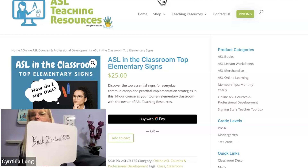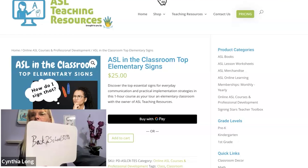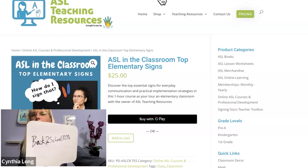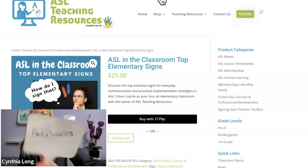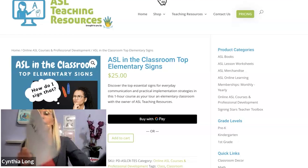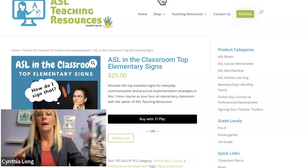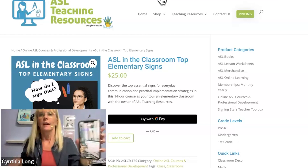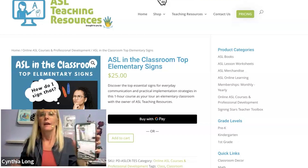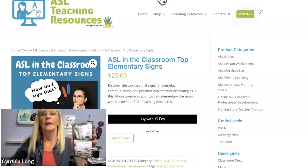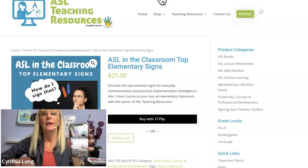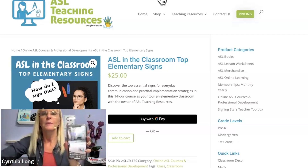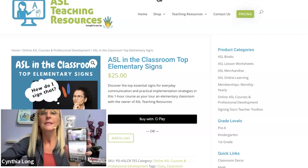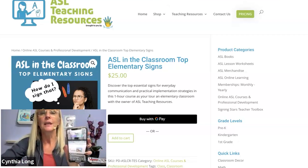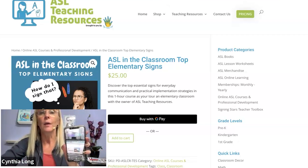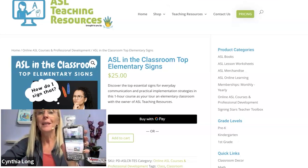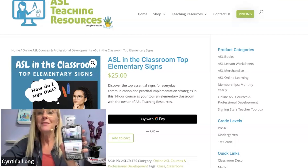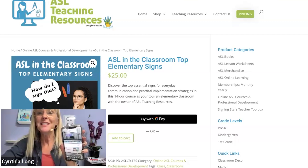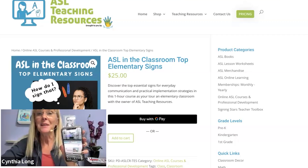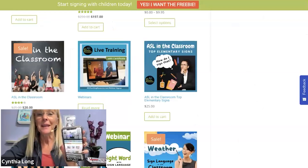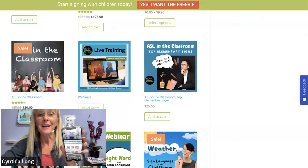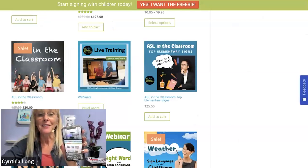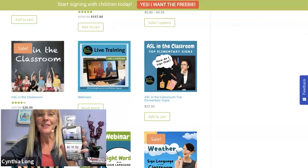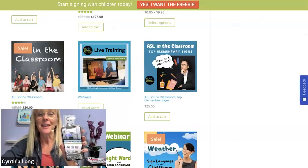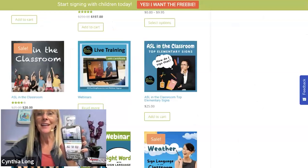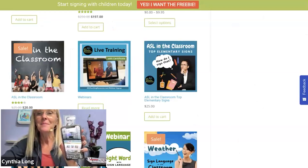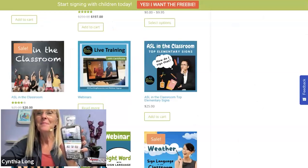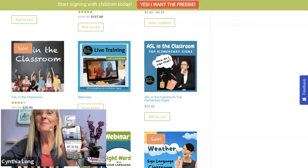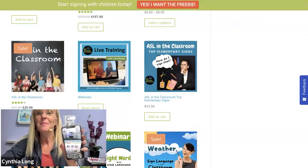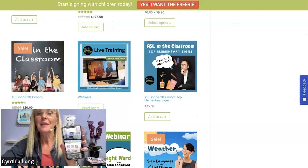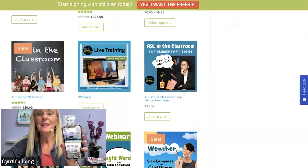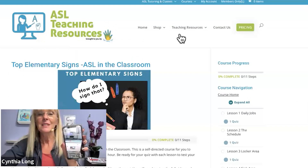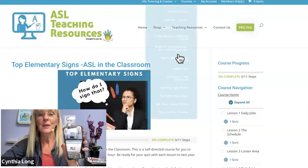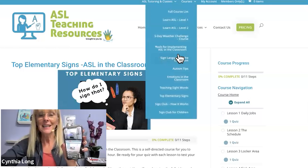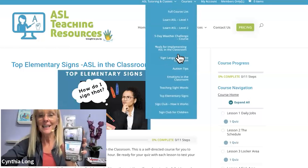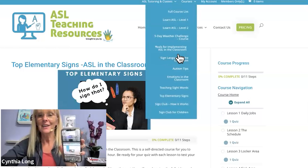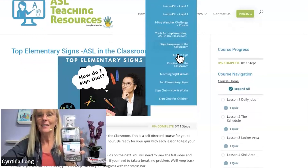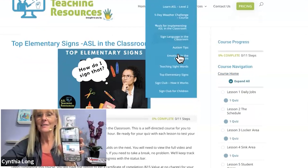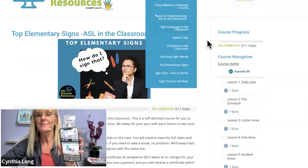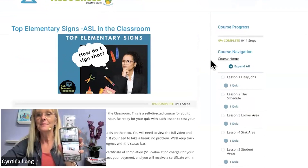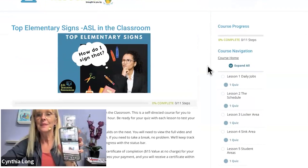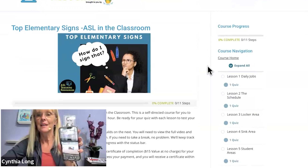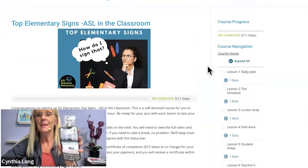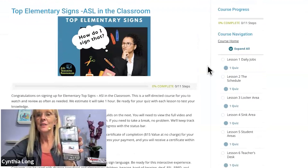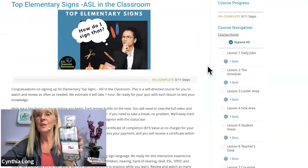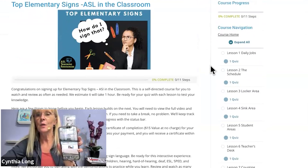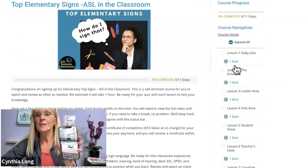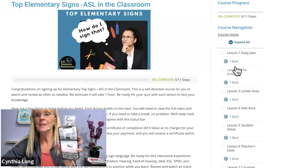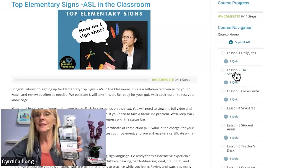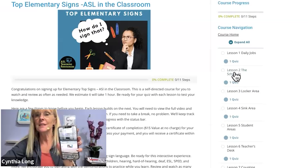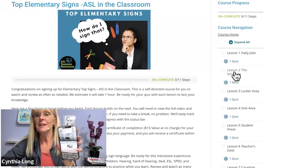Okay. And let me see here. I'm going to give you a sneak peek of it. You ready? So in here, these are the courses,